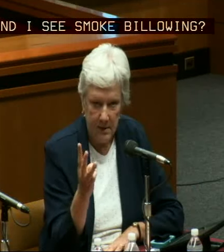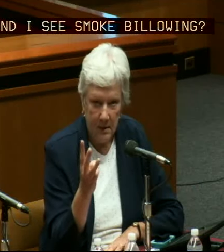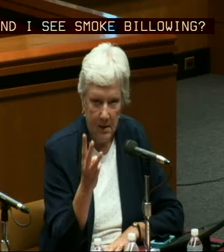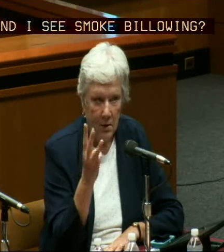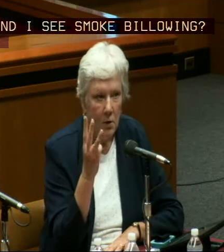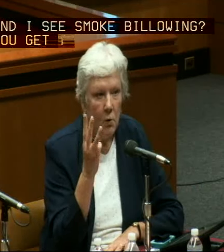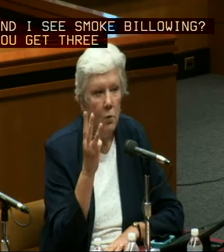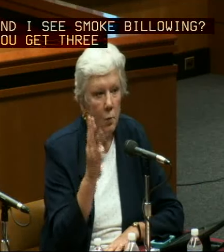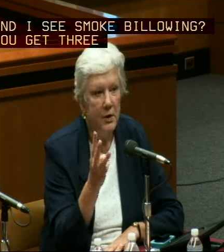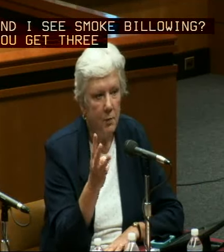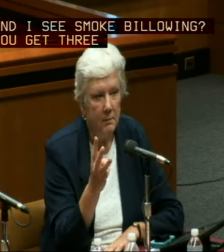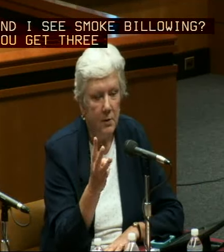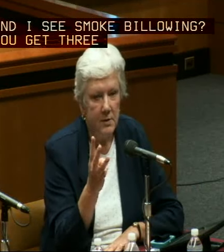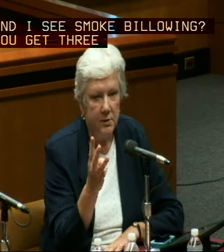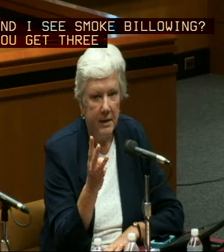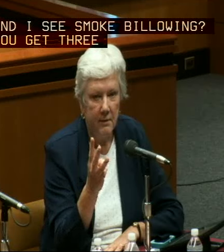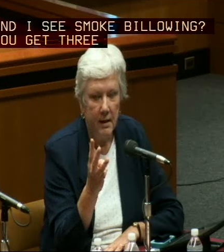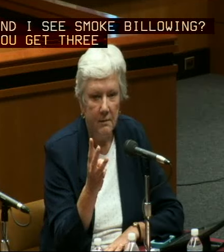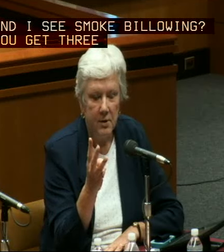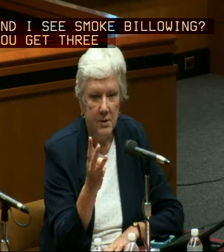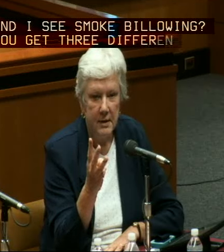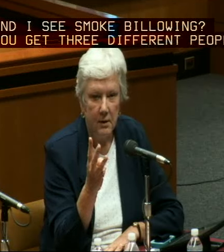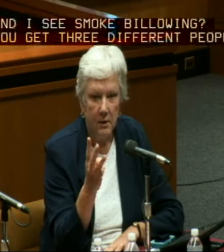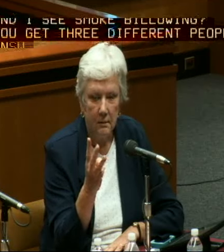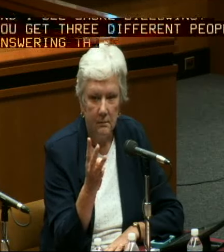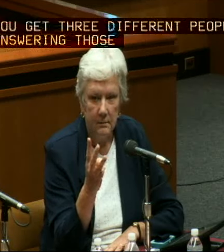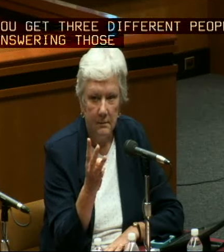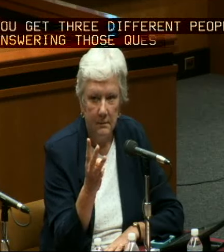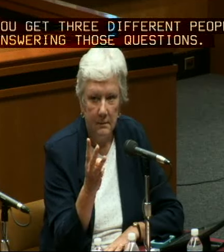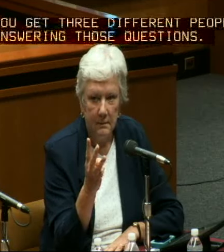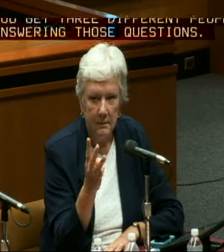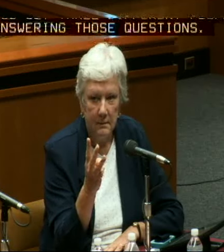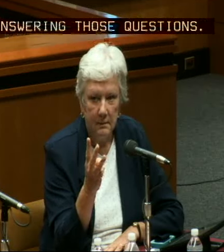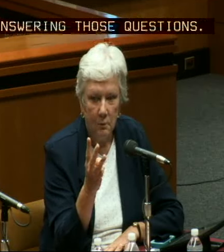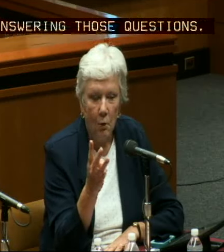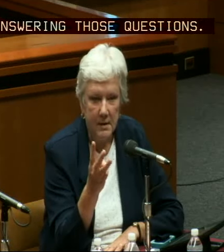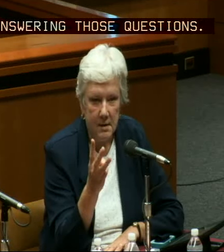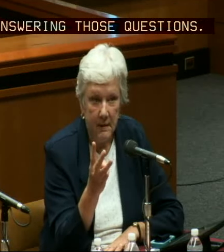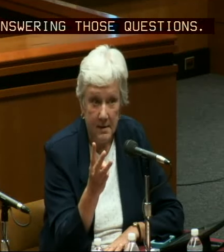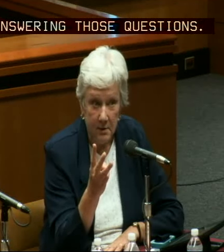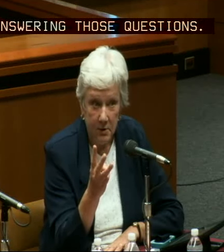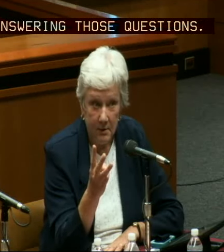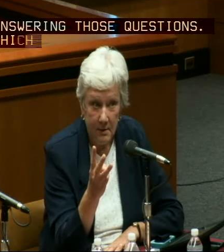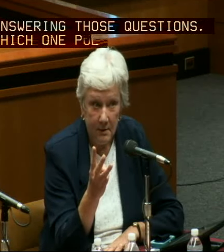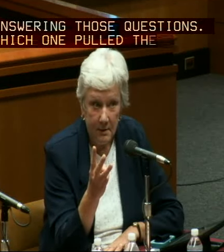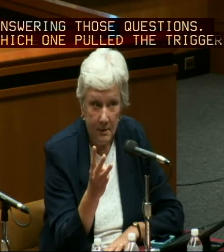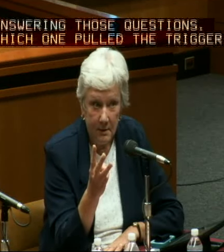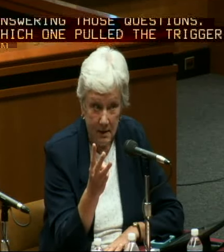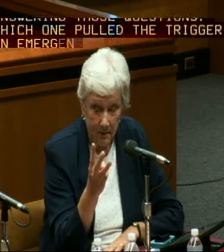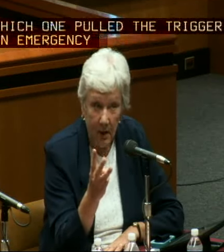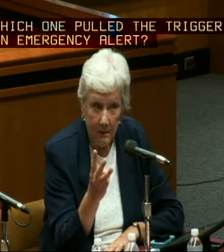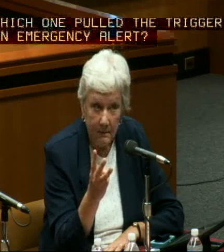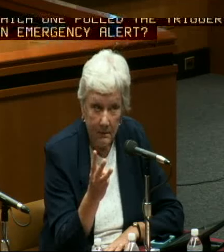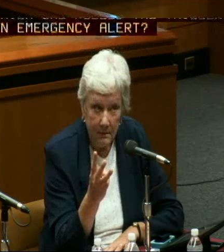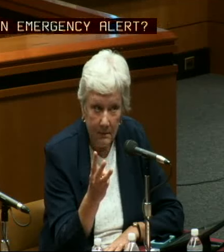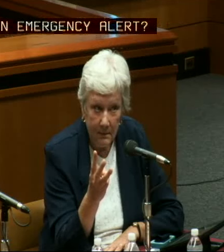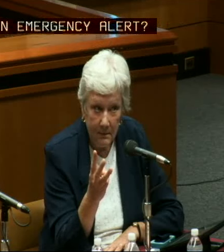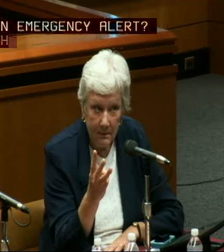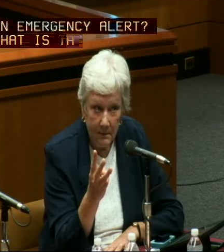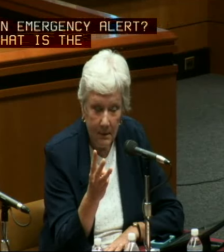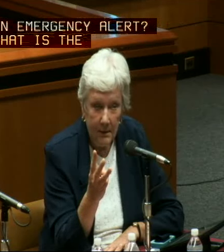questions. Which one pulls the trigger on an emergency alert? What's the message? Is it a bomb?